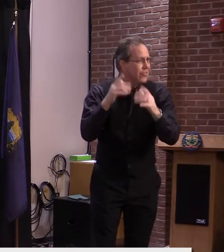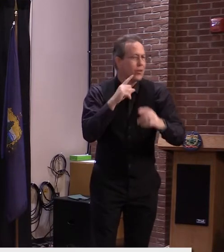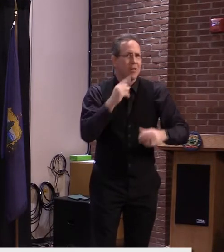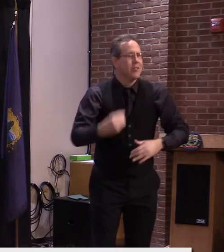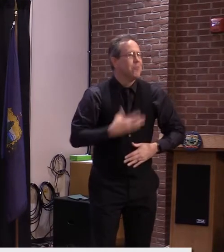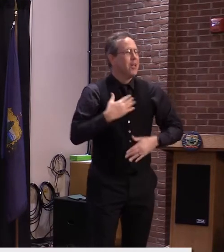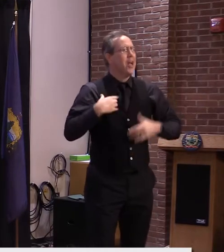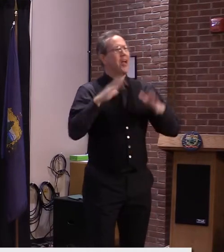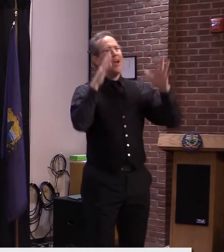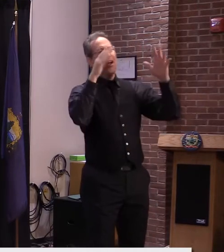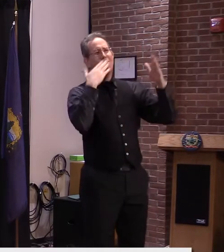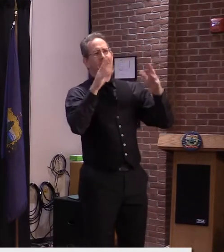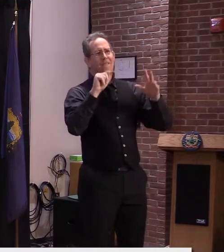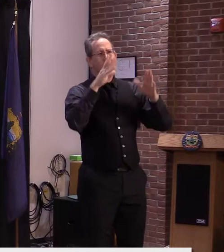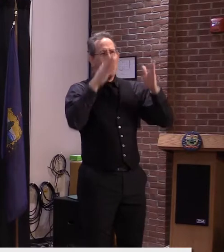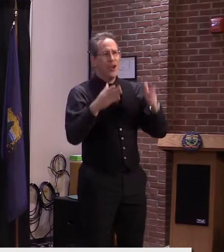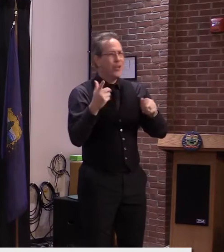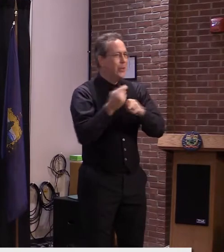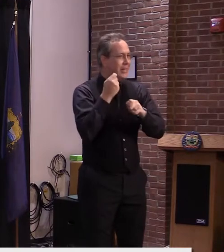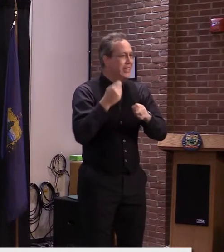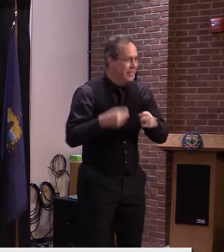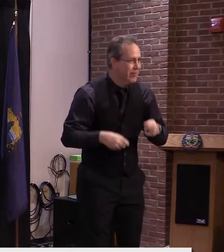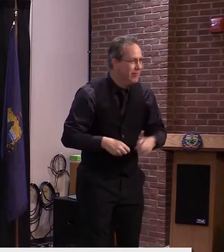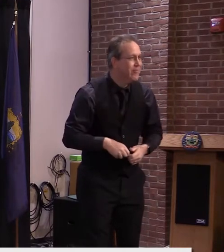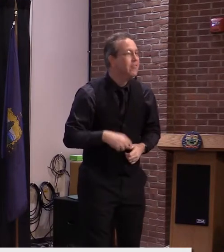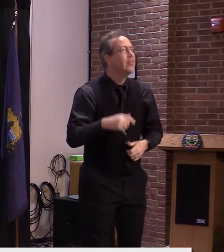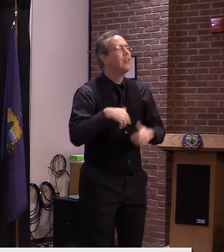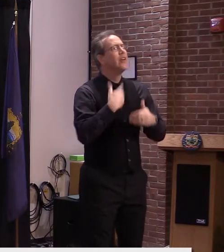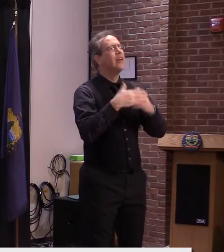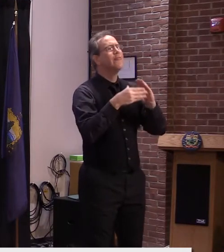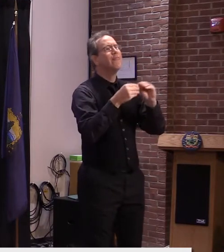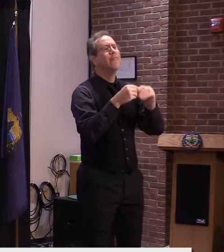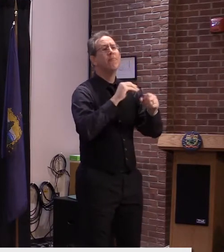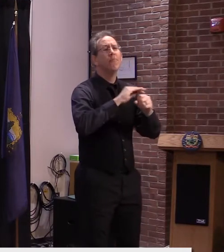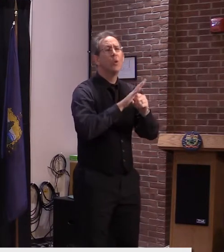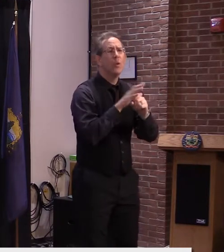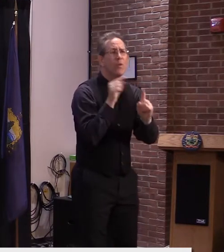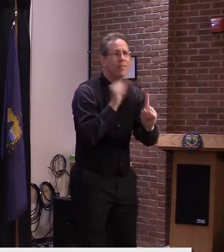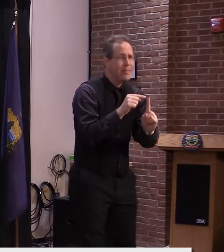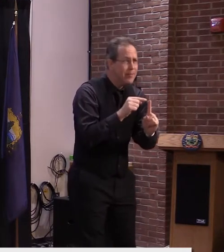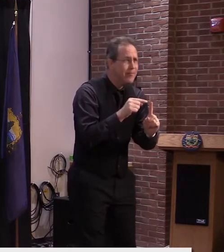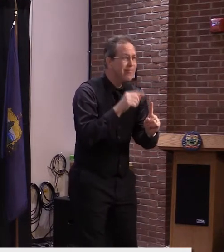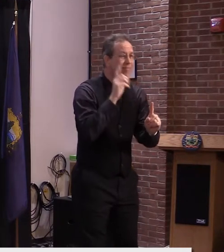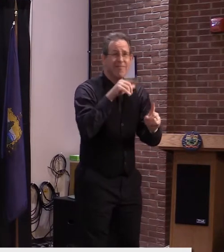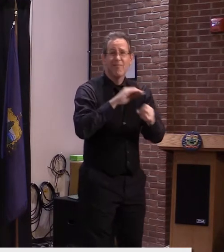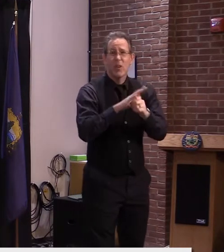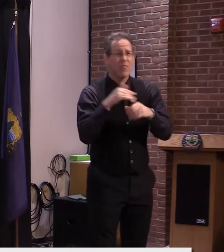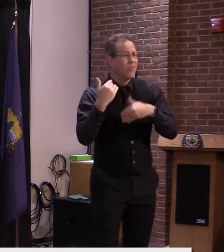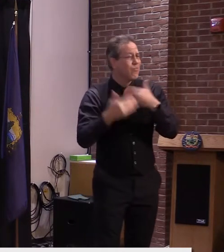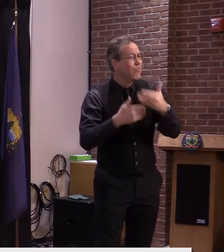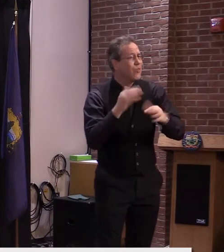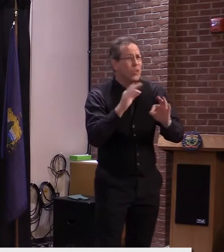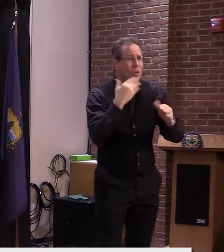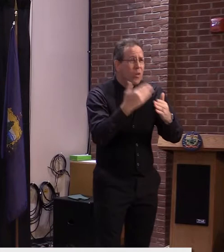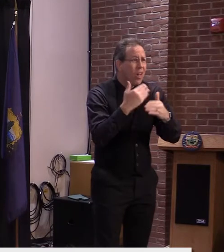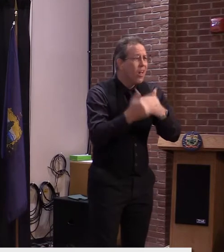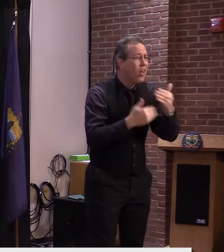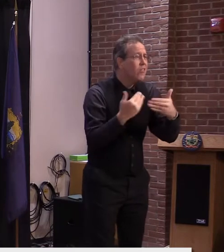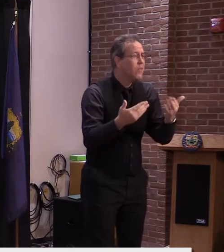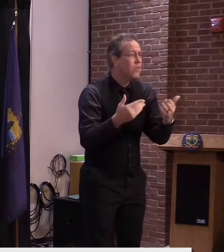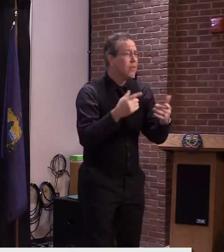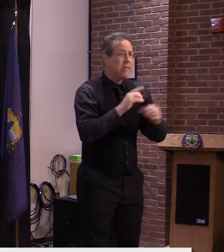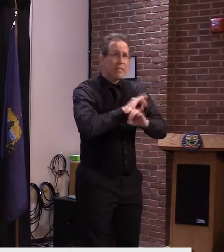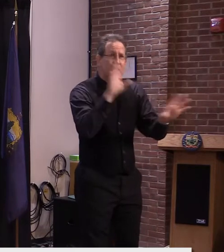front, things continue to move in the right direction, so I don't have much to add. So in addition to our usual lineup, I'm joined